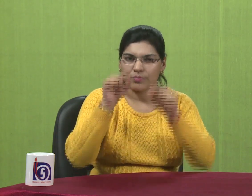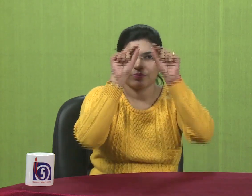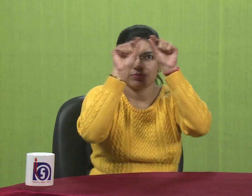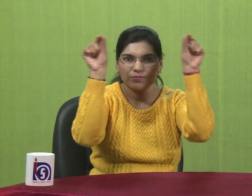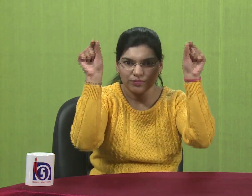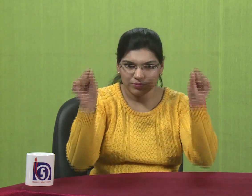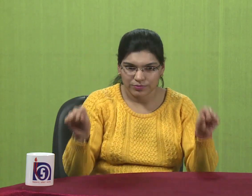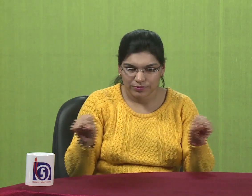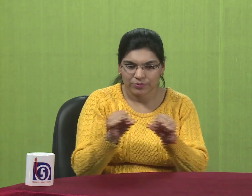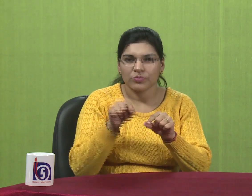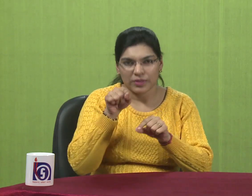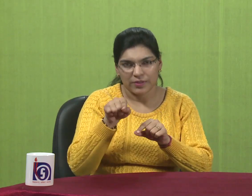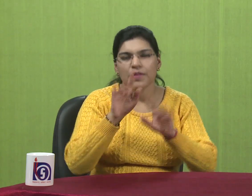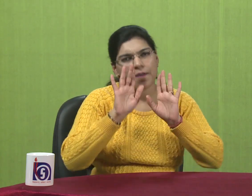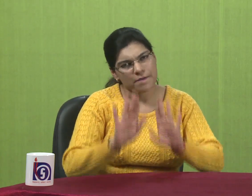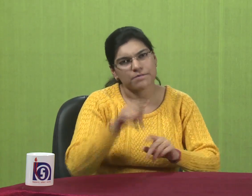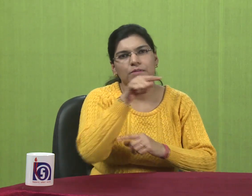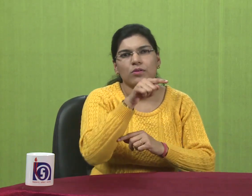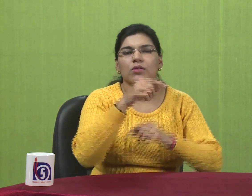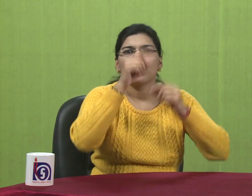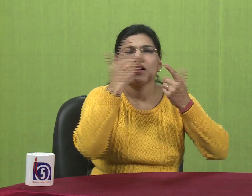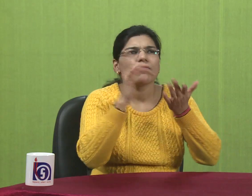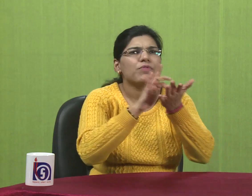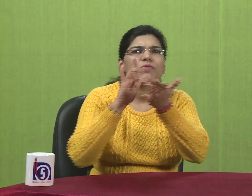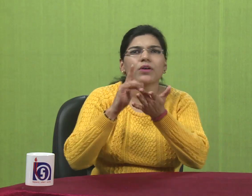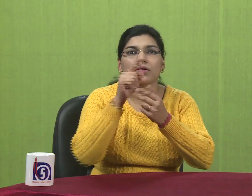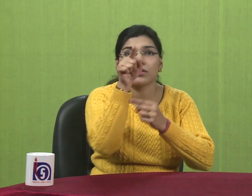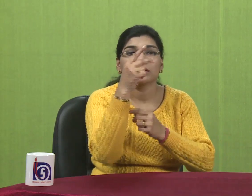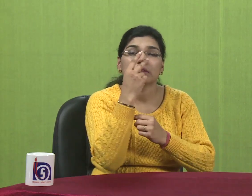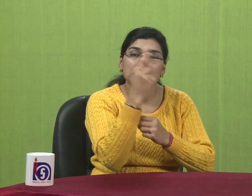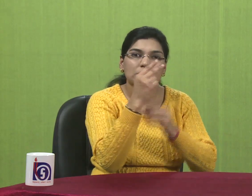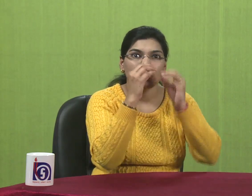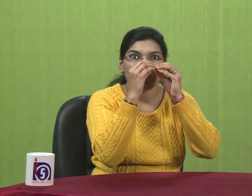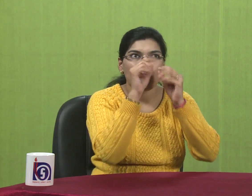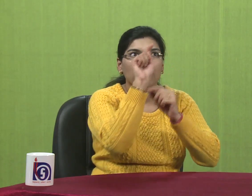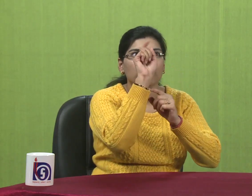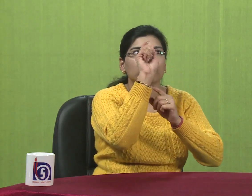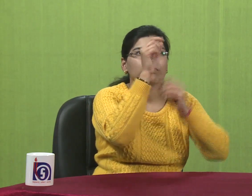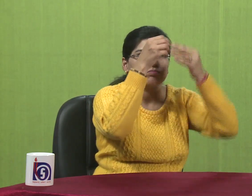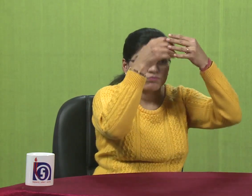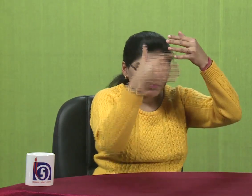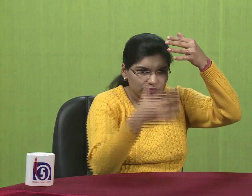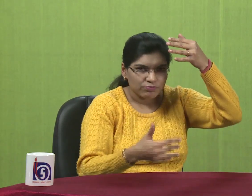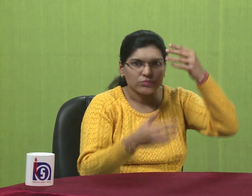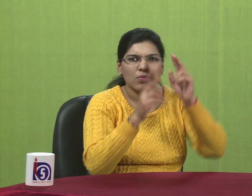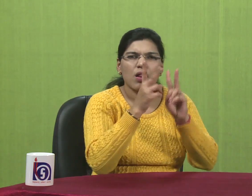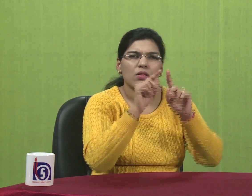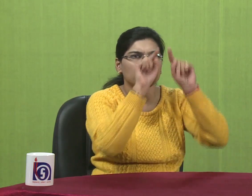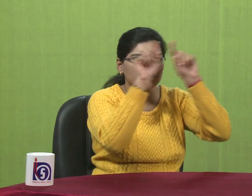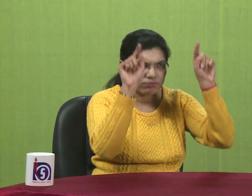It is a long established fact that a reader will be distracted by readable content of a page when looking at its layout.